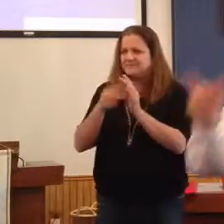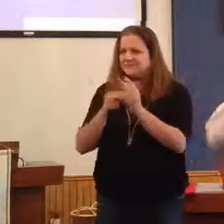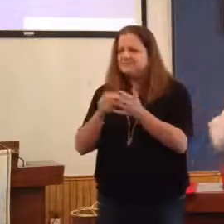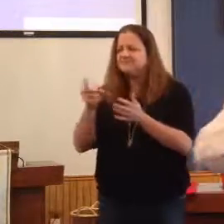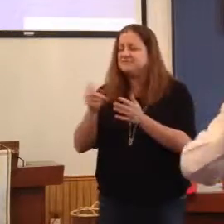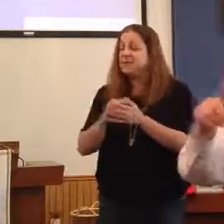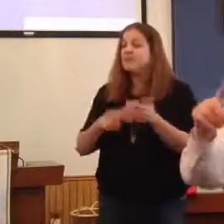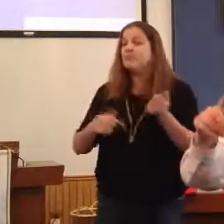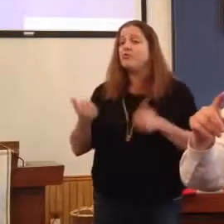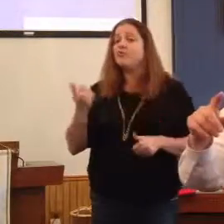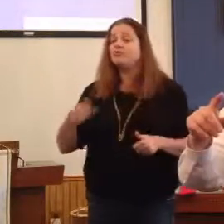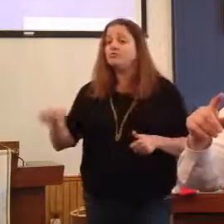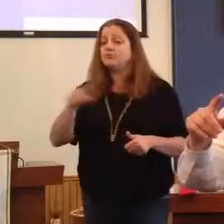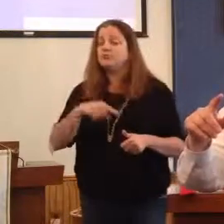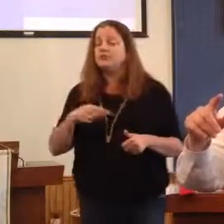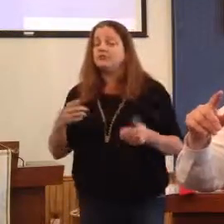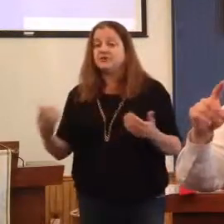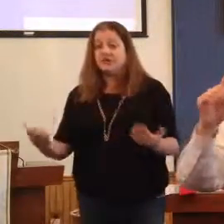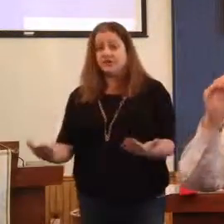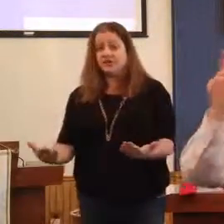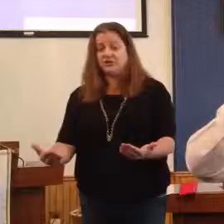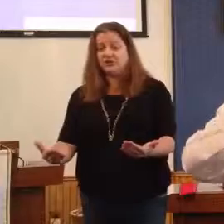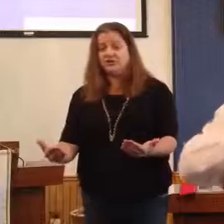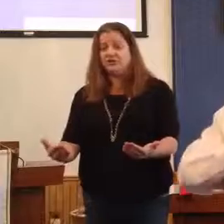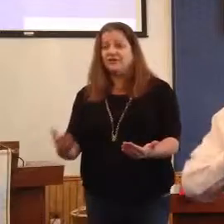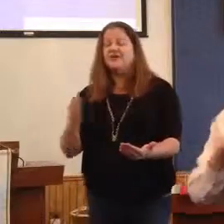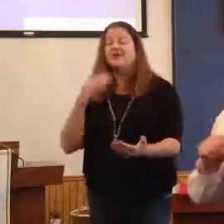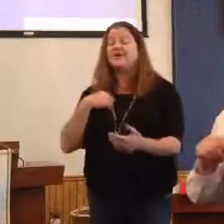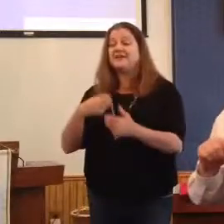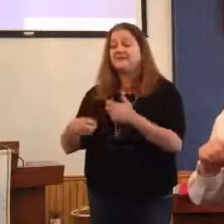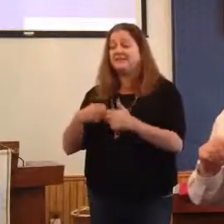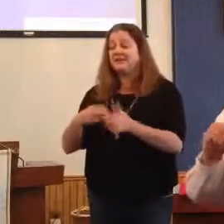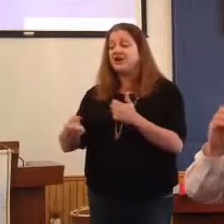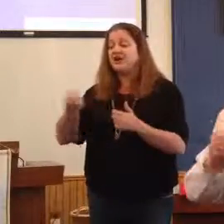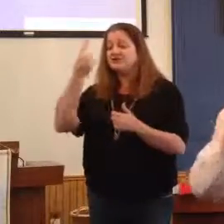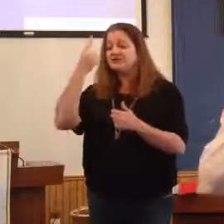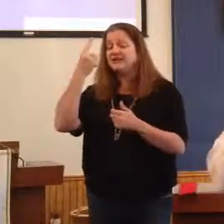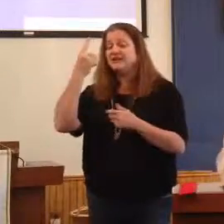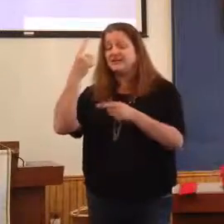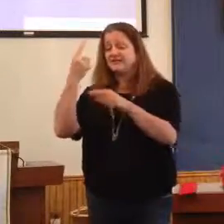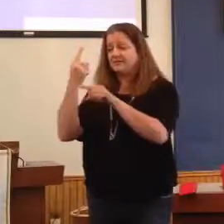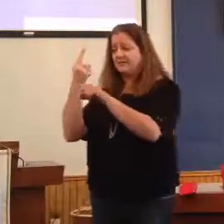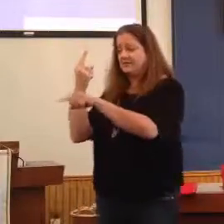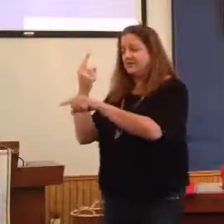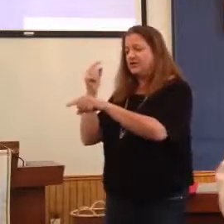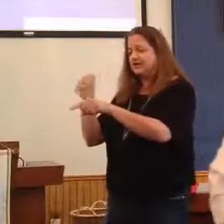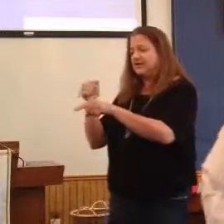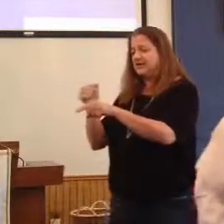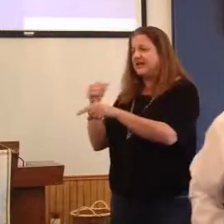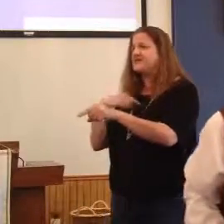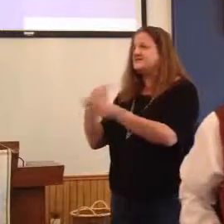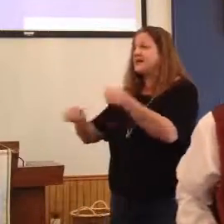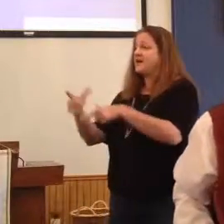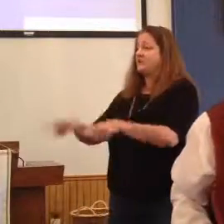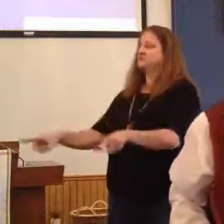And most of us here will have difficulty understanding someone who speaks American Sign